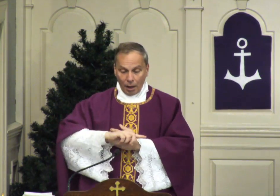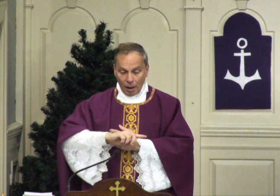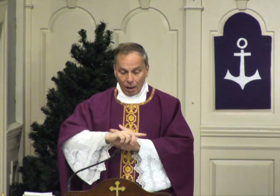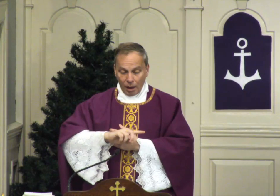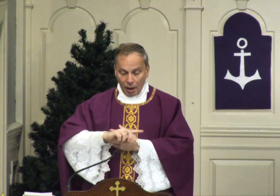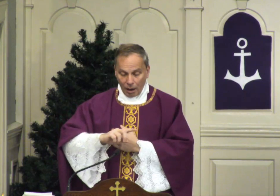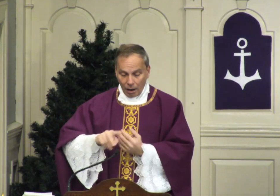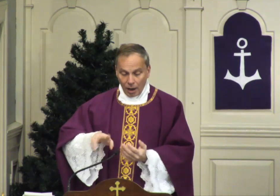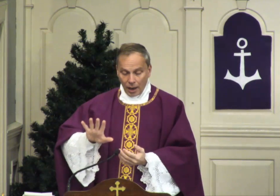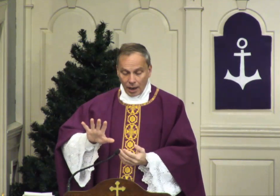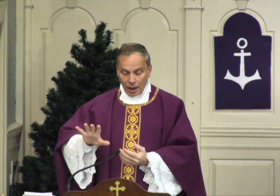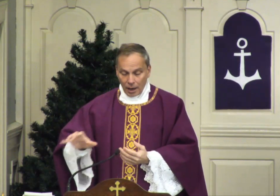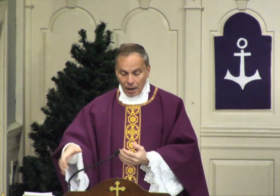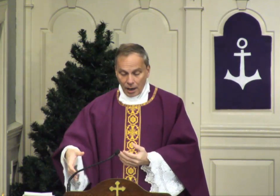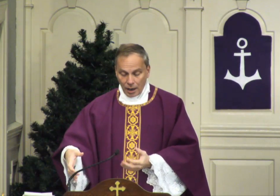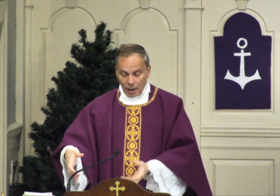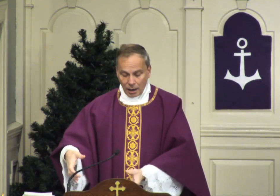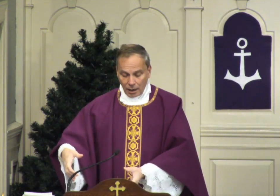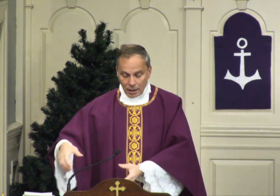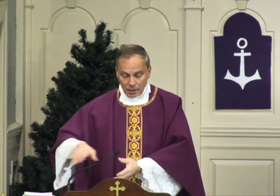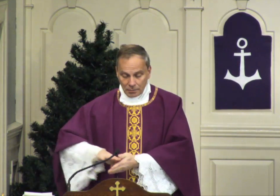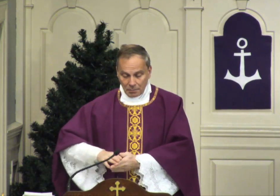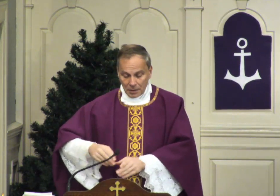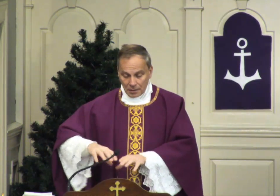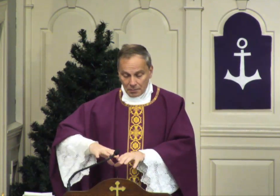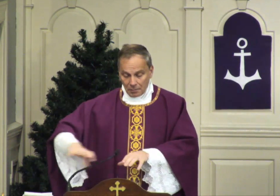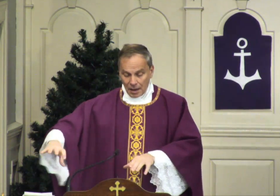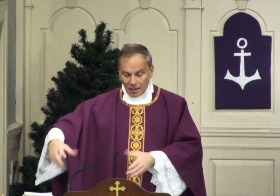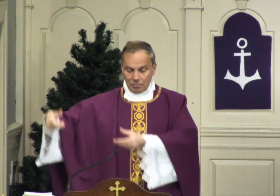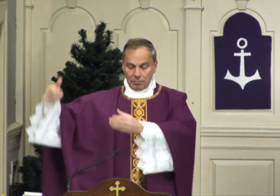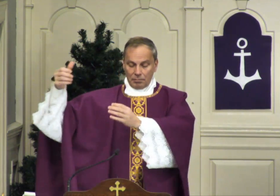picked up what he had been lying on,